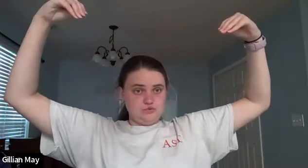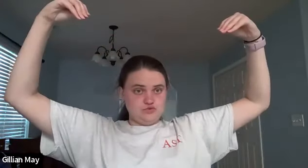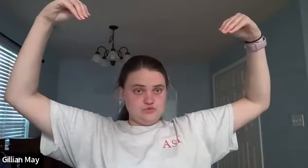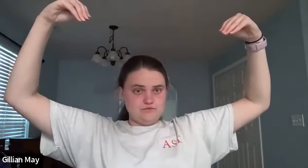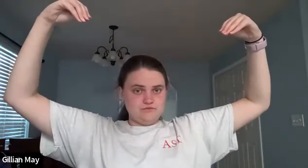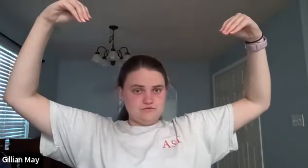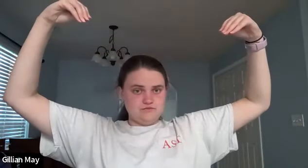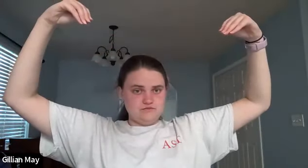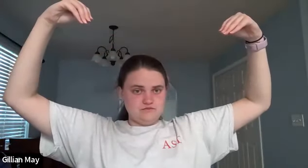close.